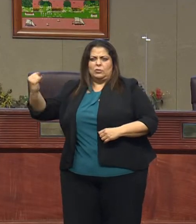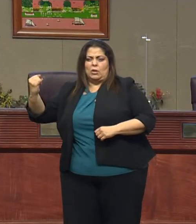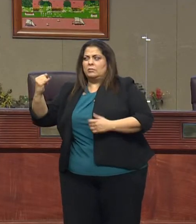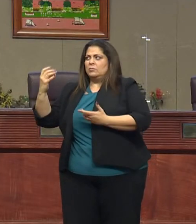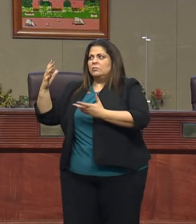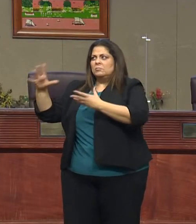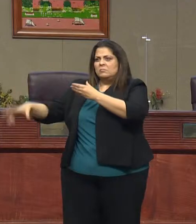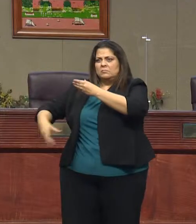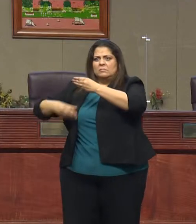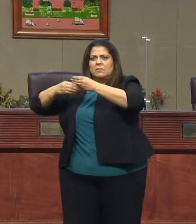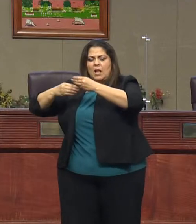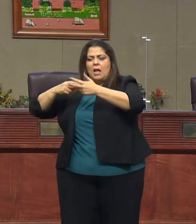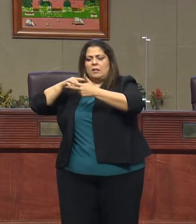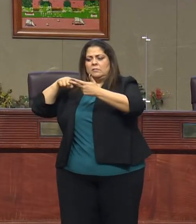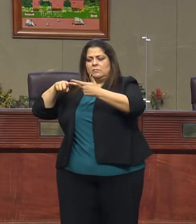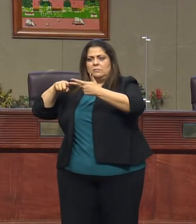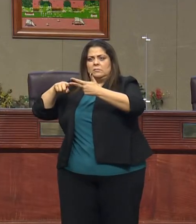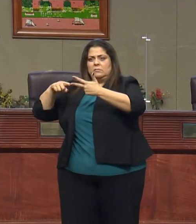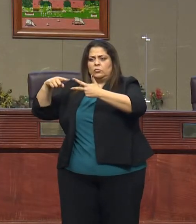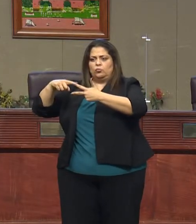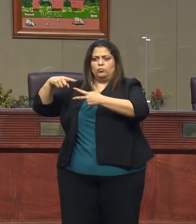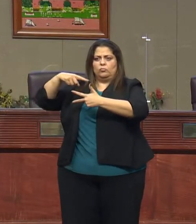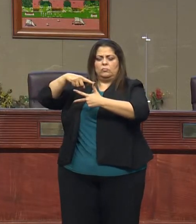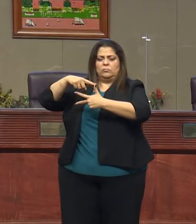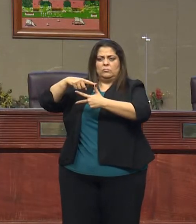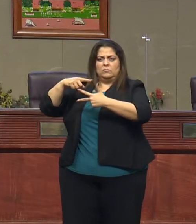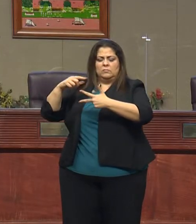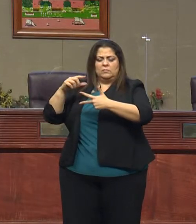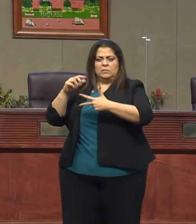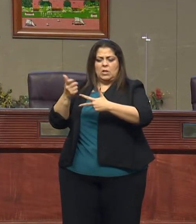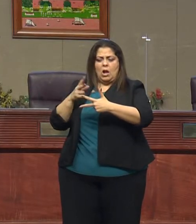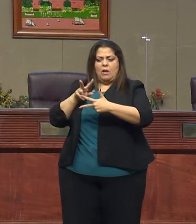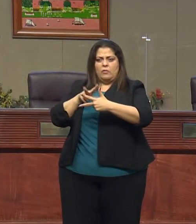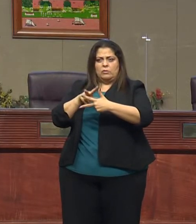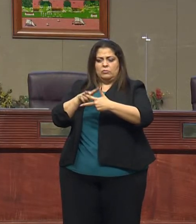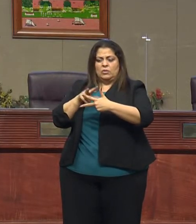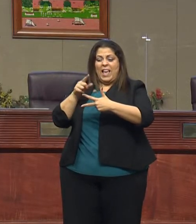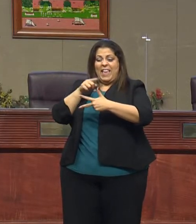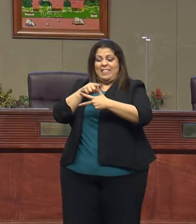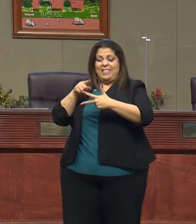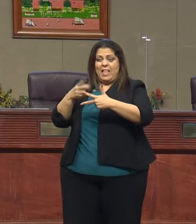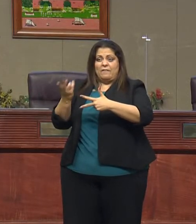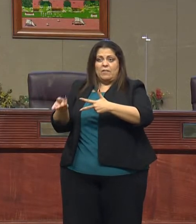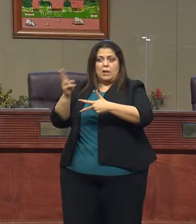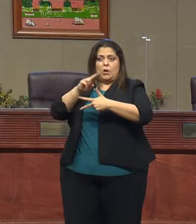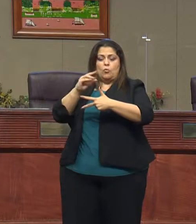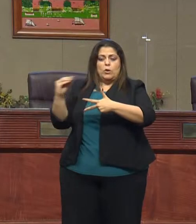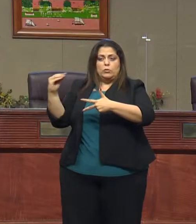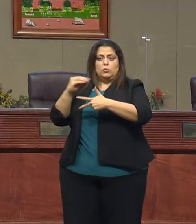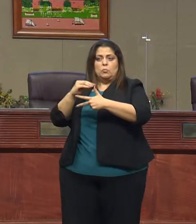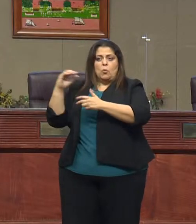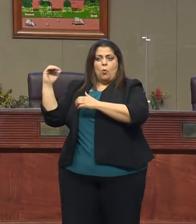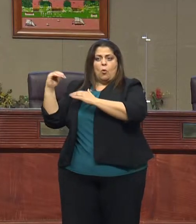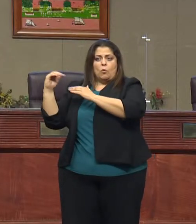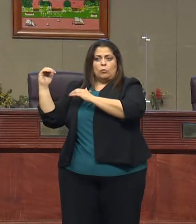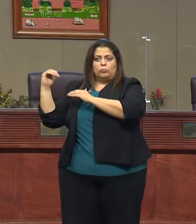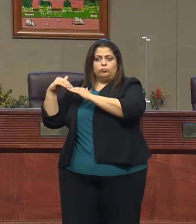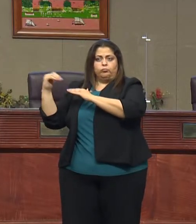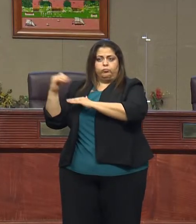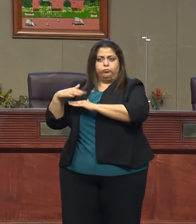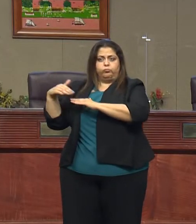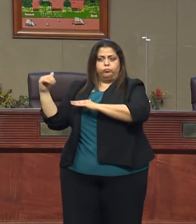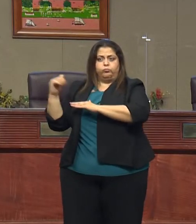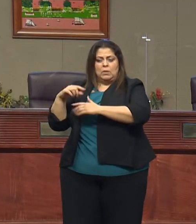as the other pharmaceutical companies have increased their manufacturing of